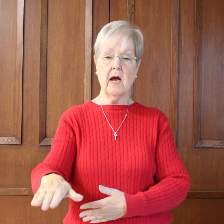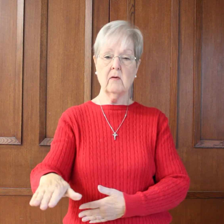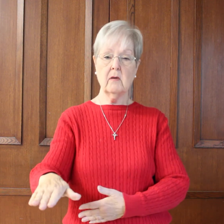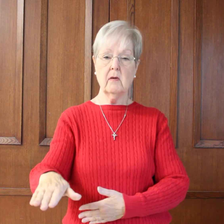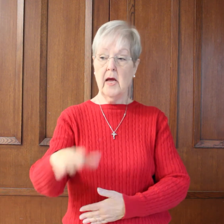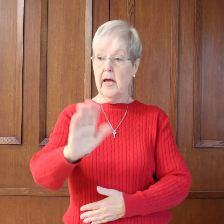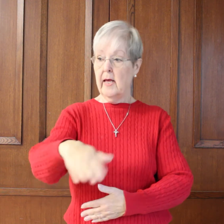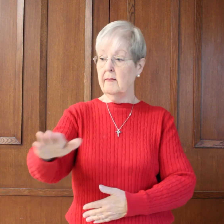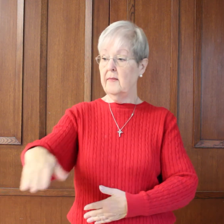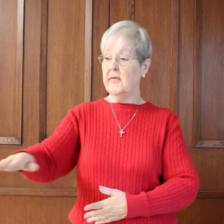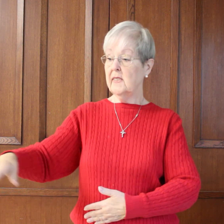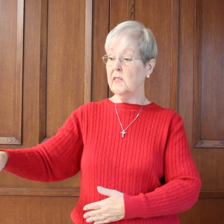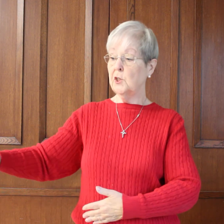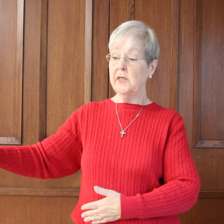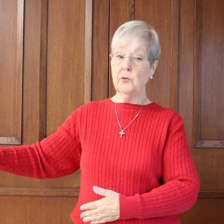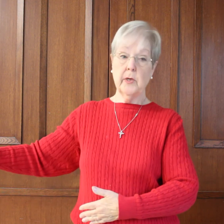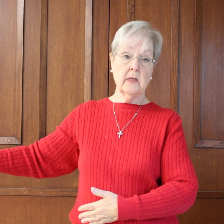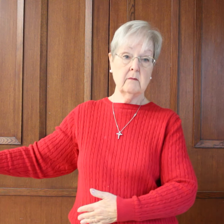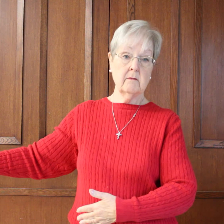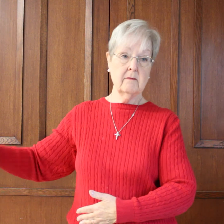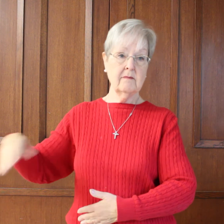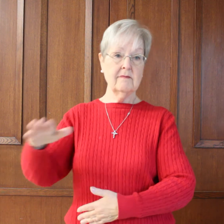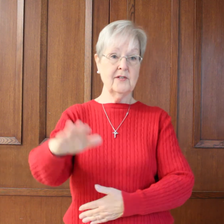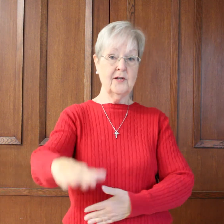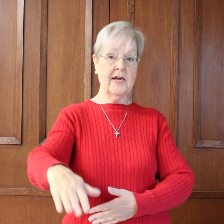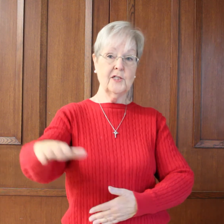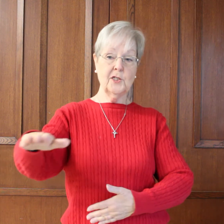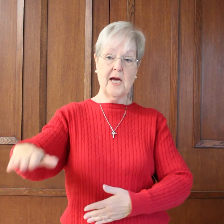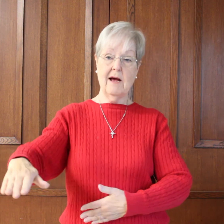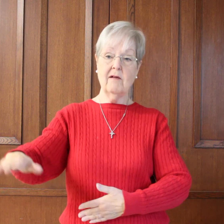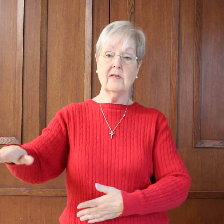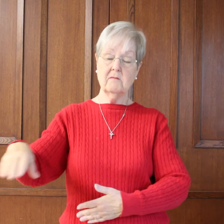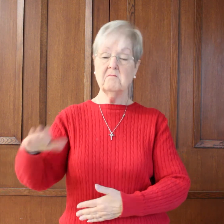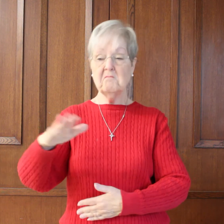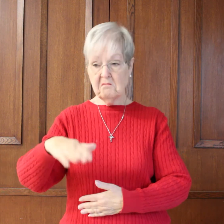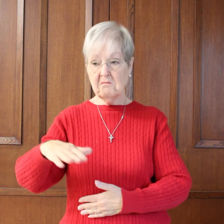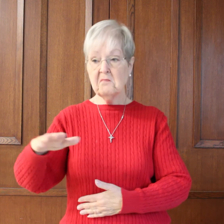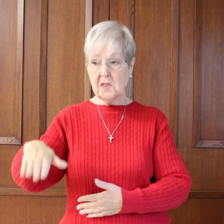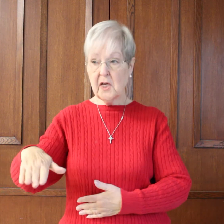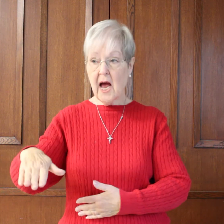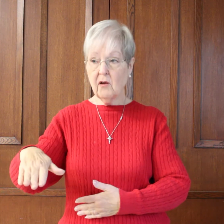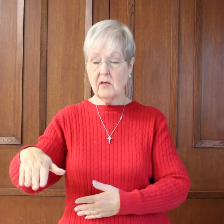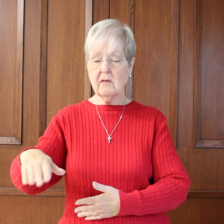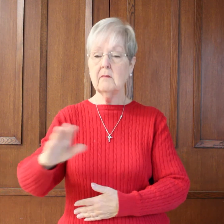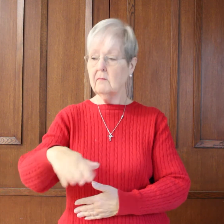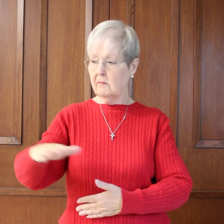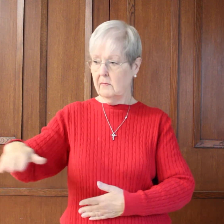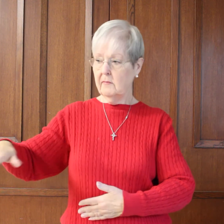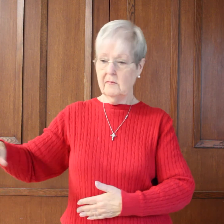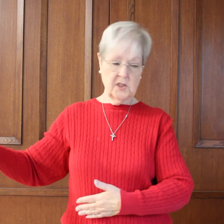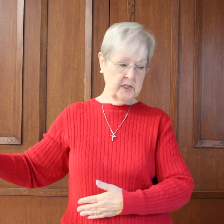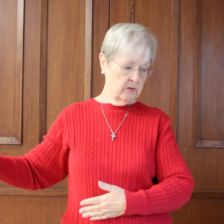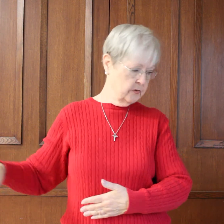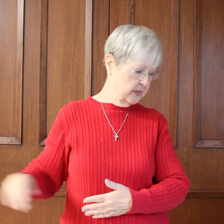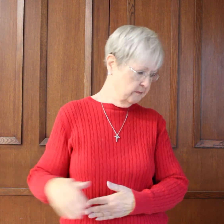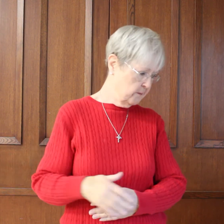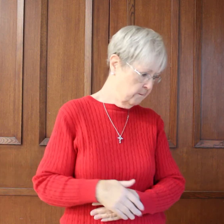child. This is children. So you got a child. Child, children.